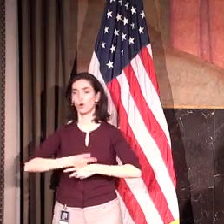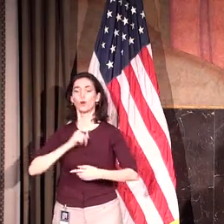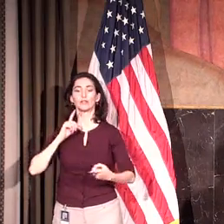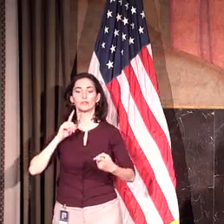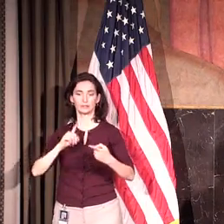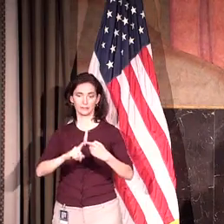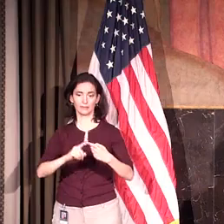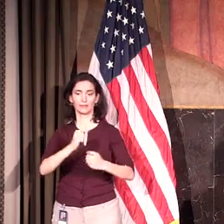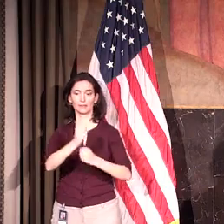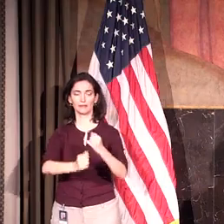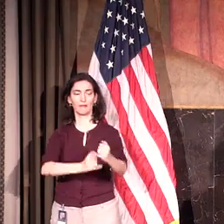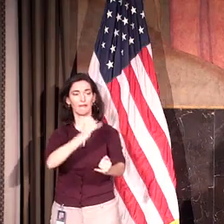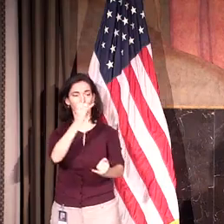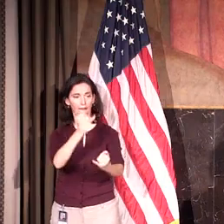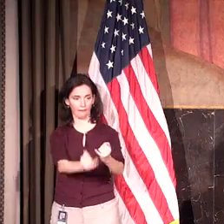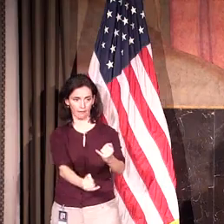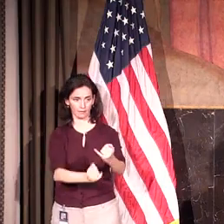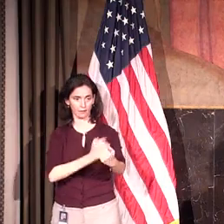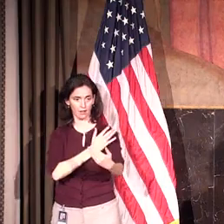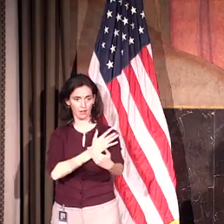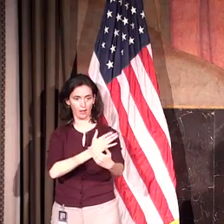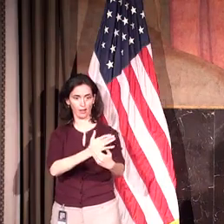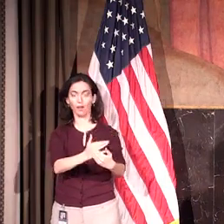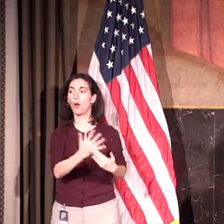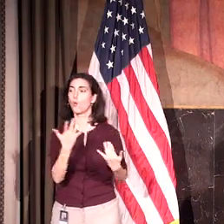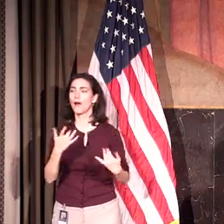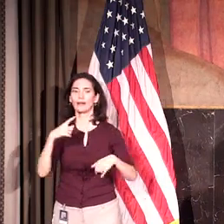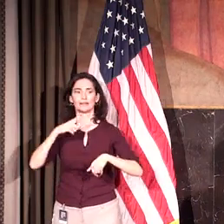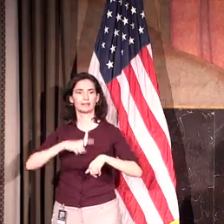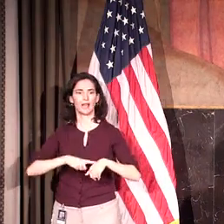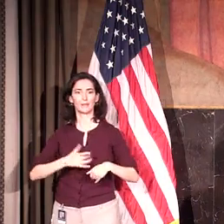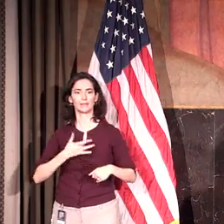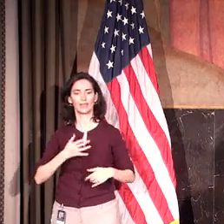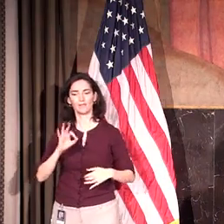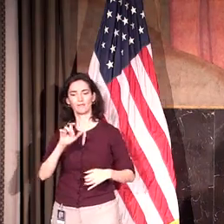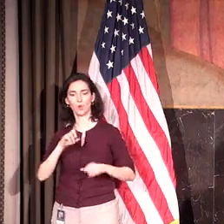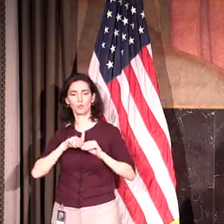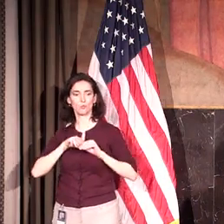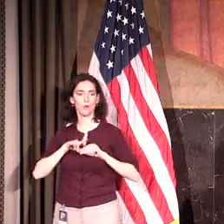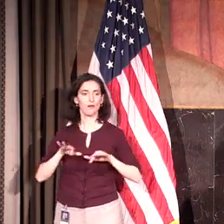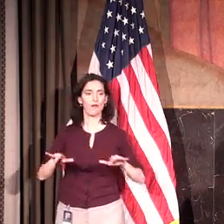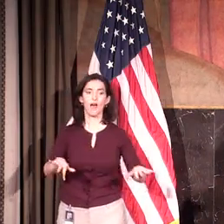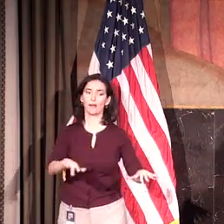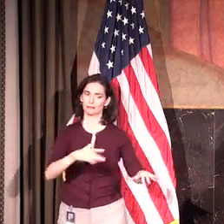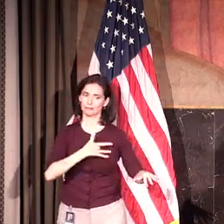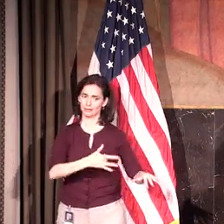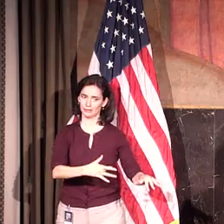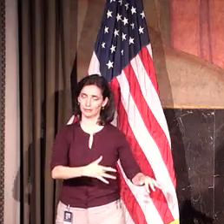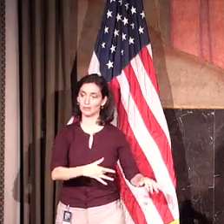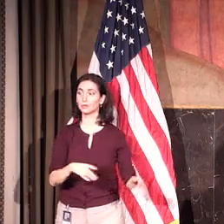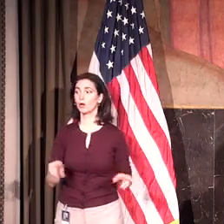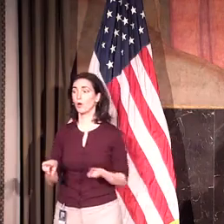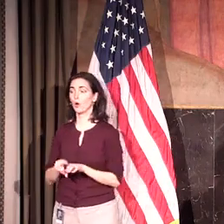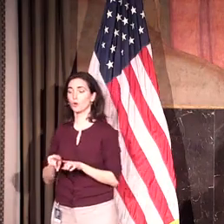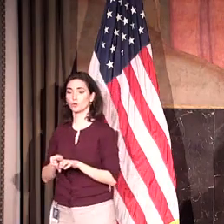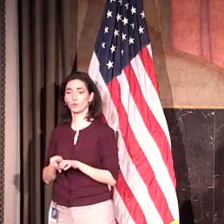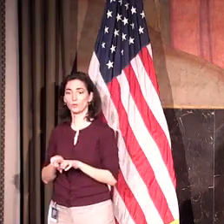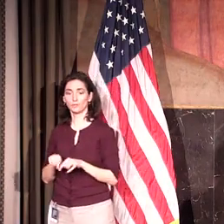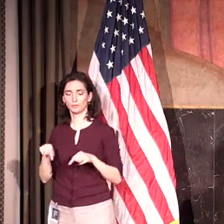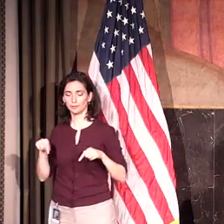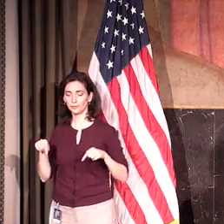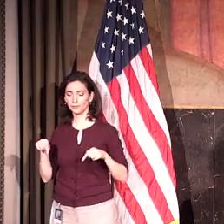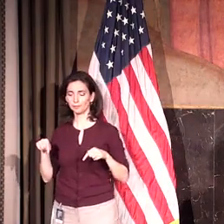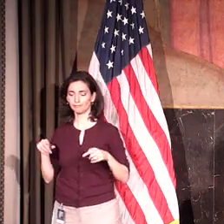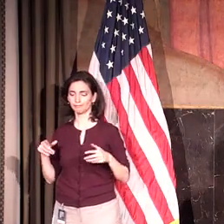get into the heart of the flu season, but also what should be the very toughest part of this.